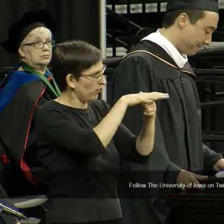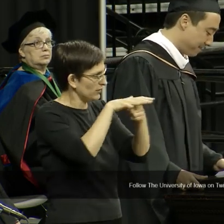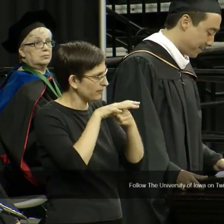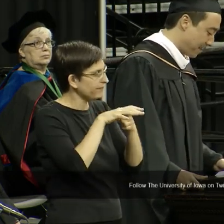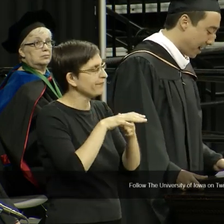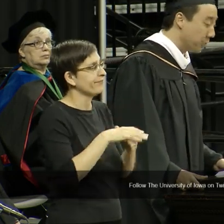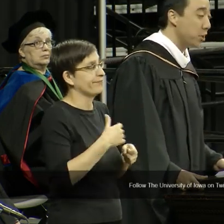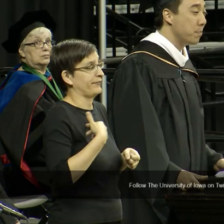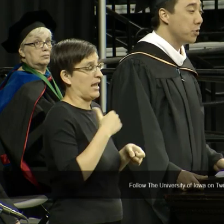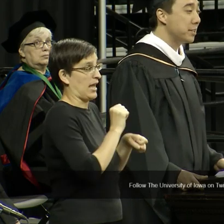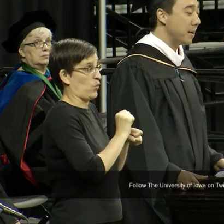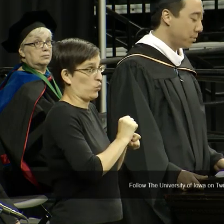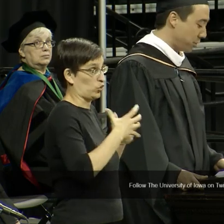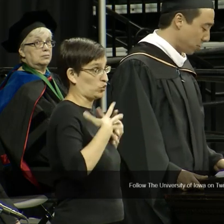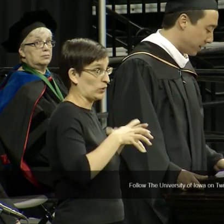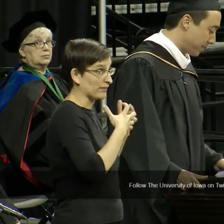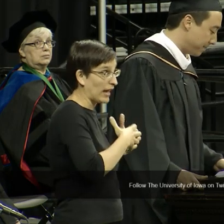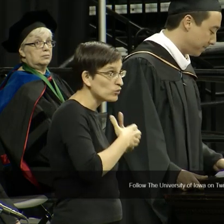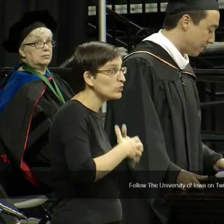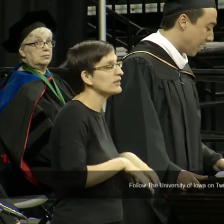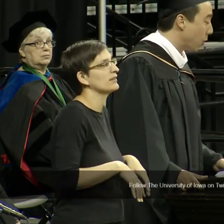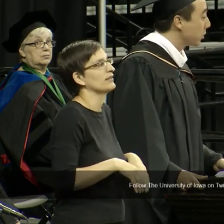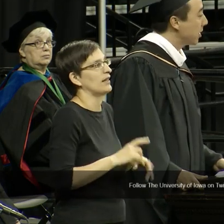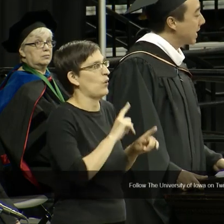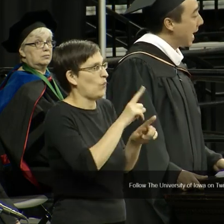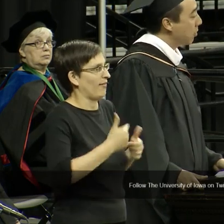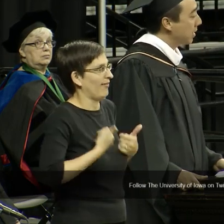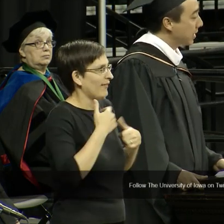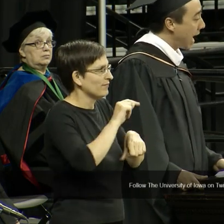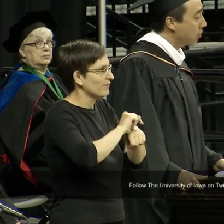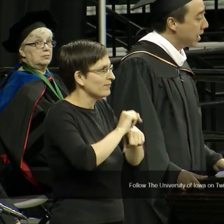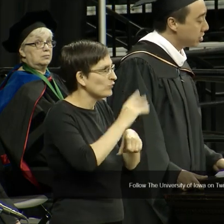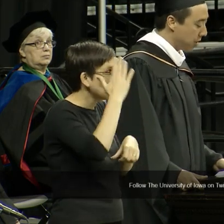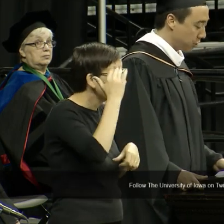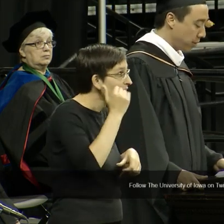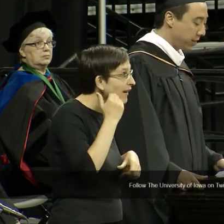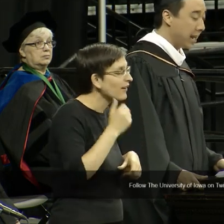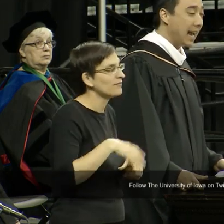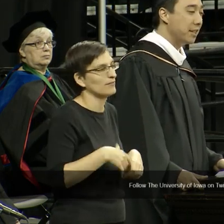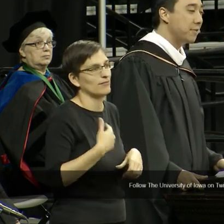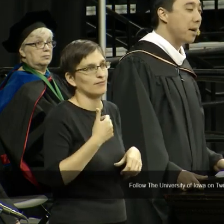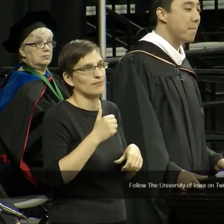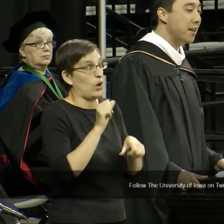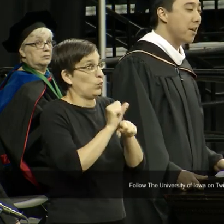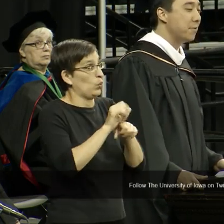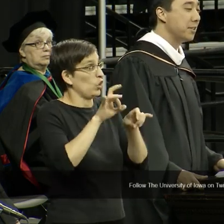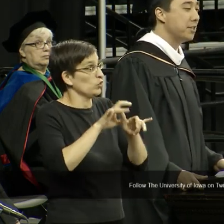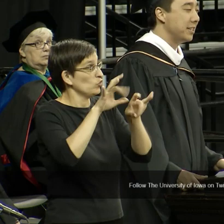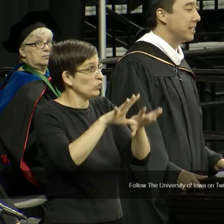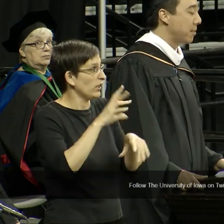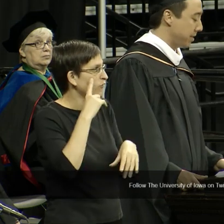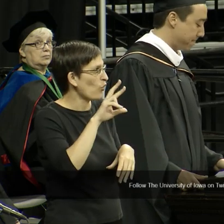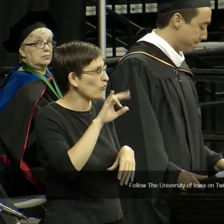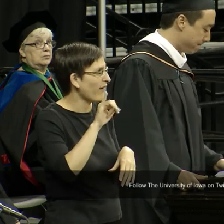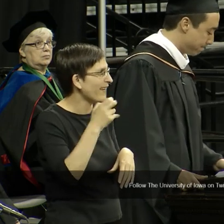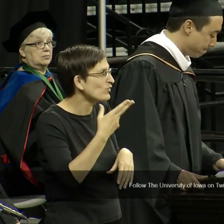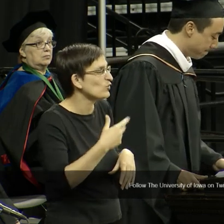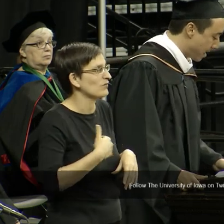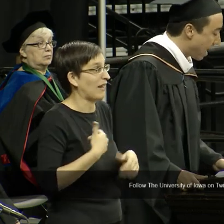Bangkok. I lived in a Buddhist temple in Korea. I worked on a cattle ranch in Australia, and I lived in a mud hut village in